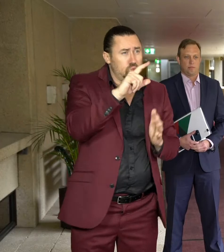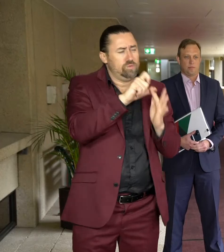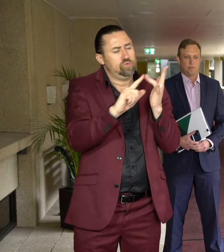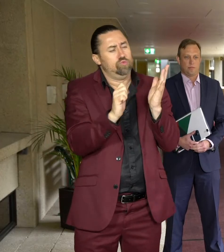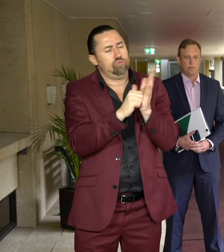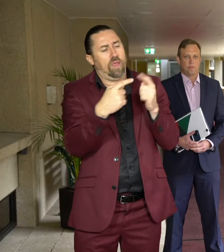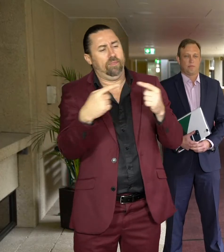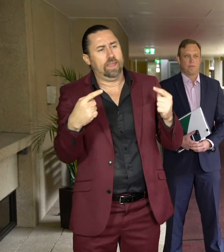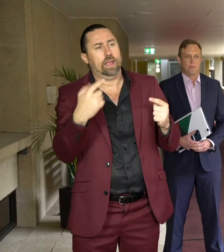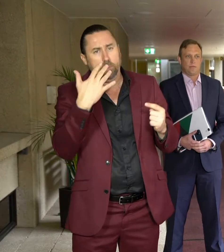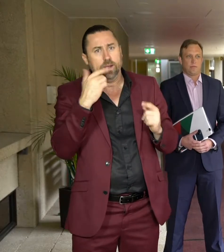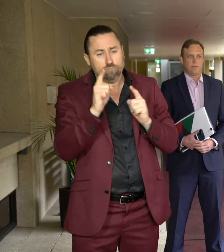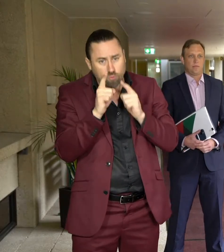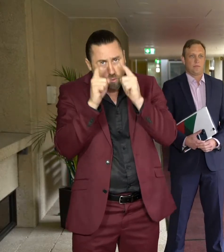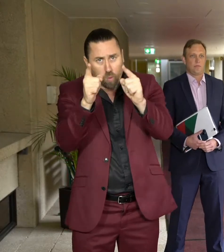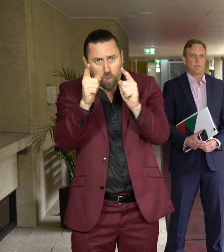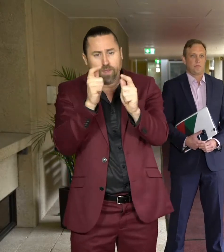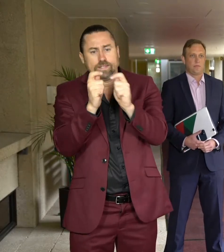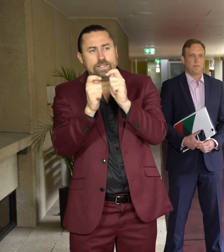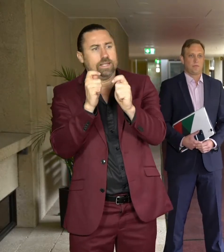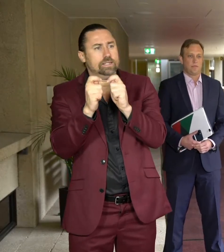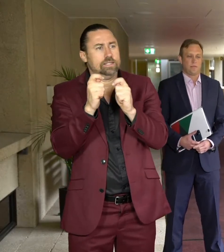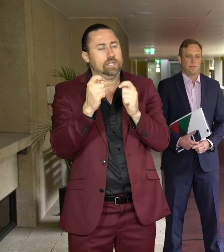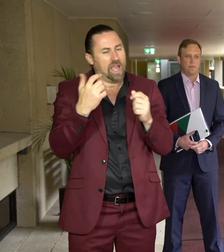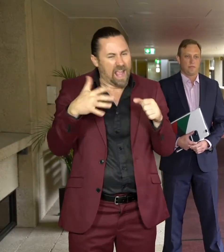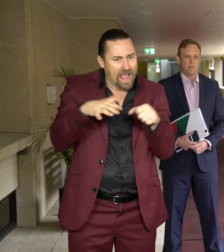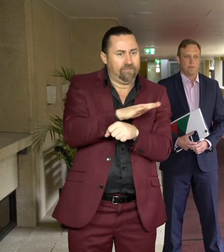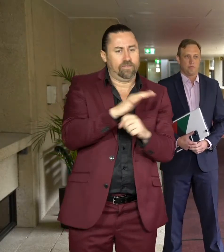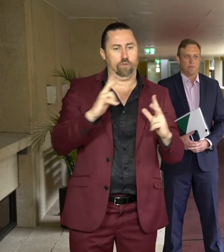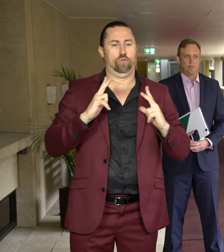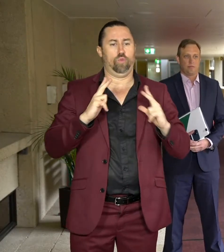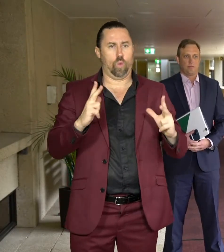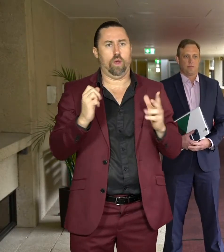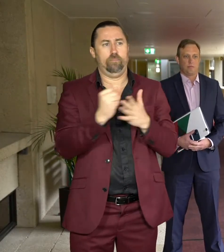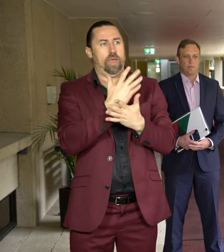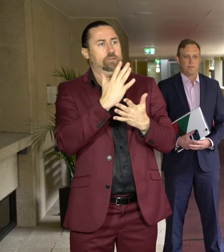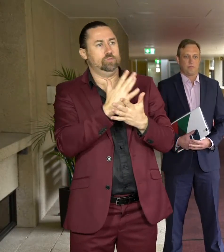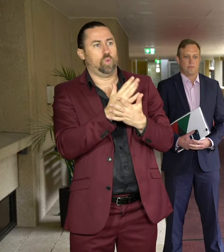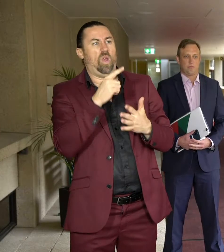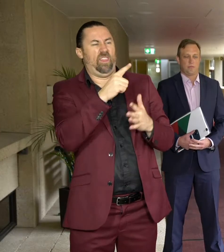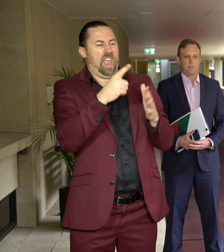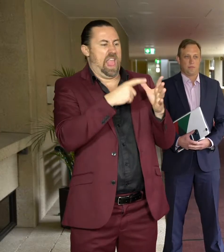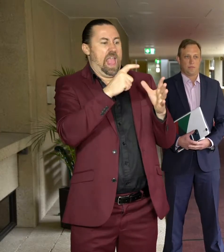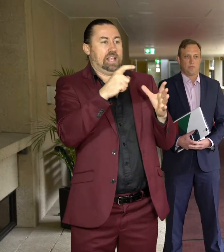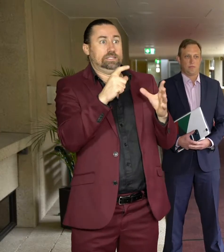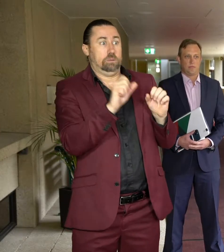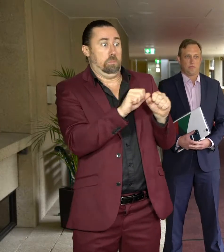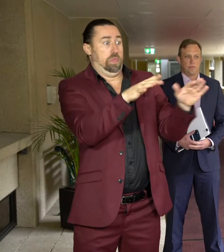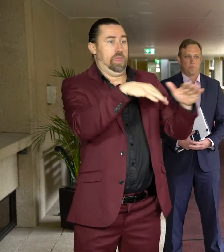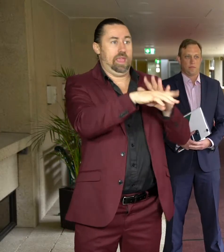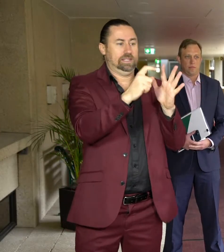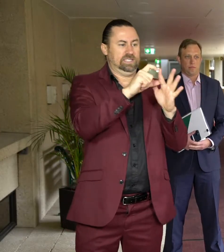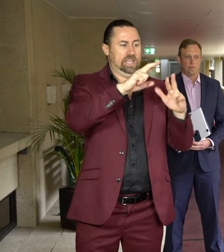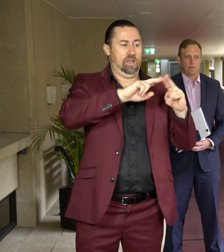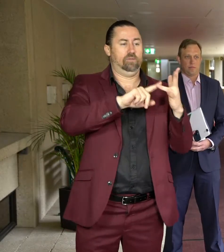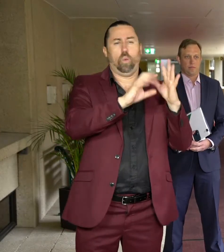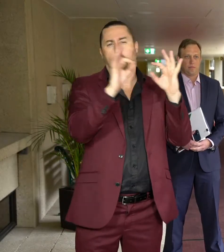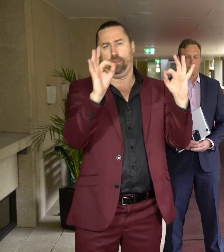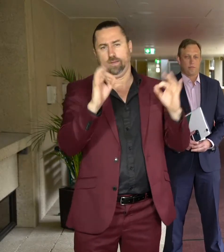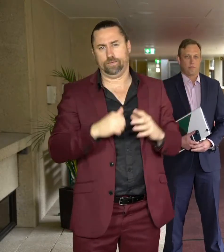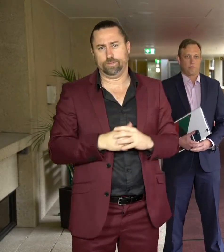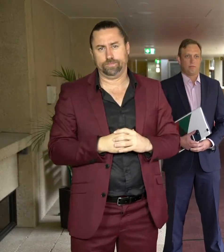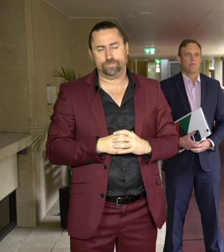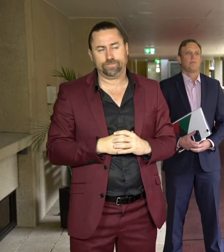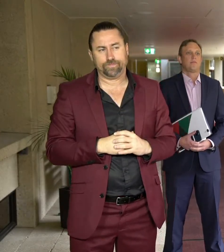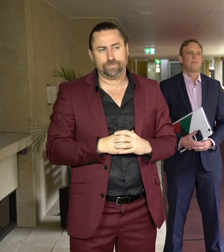get tested so we can make sure and be very confident that we haven't had any ongoing transmission. So all